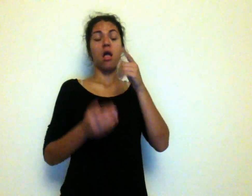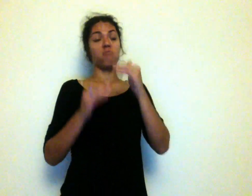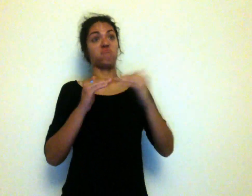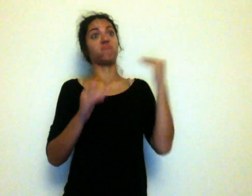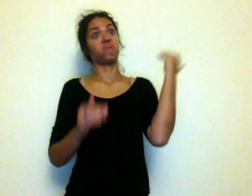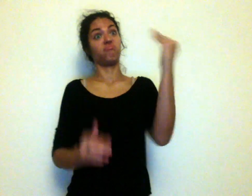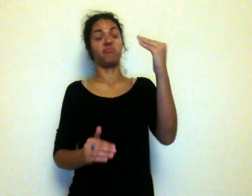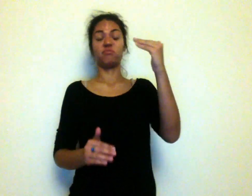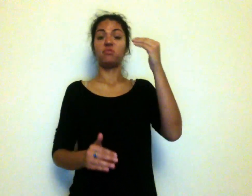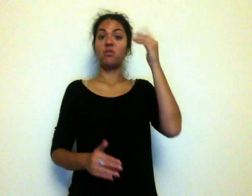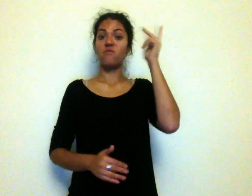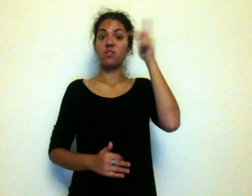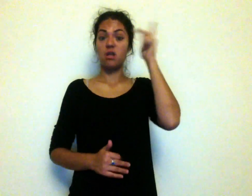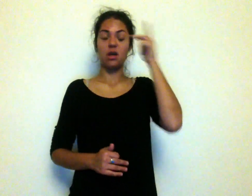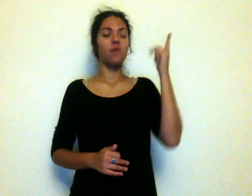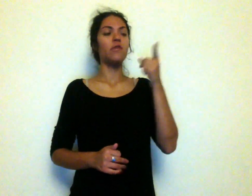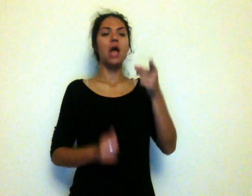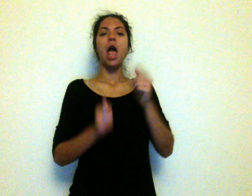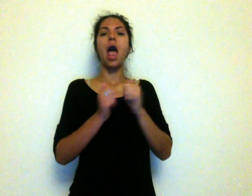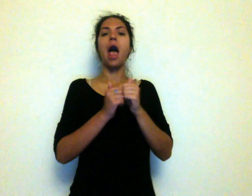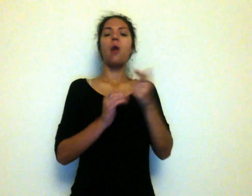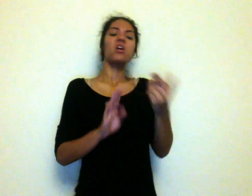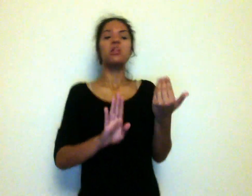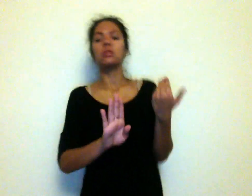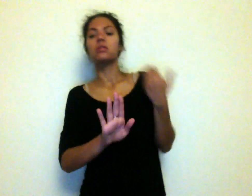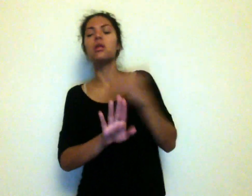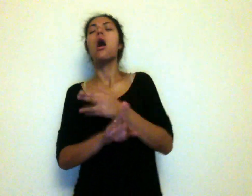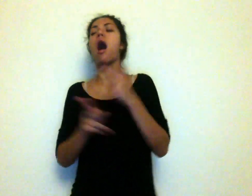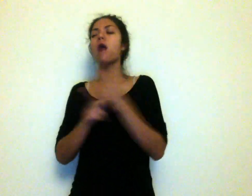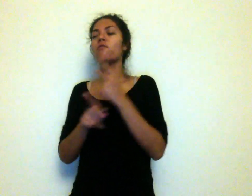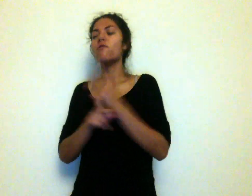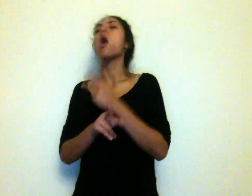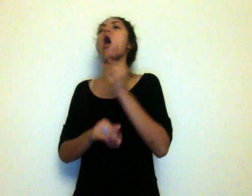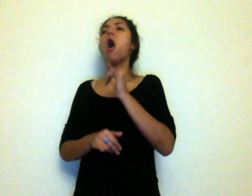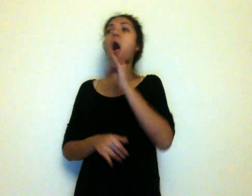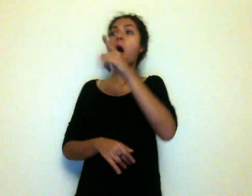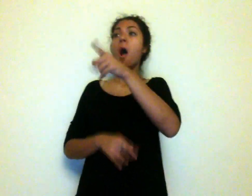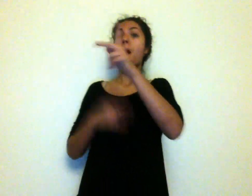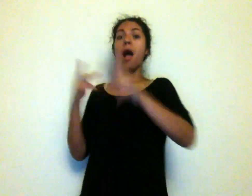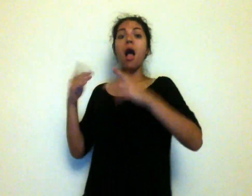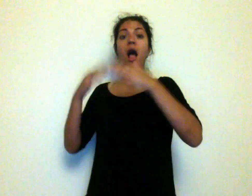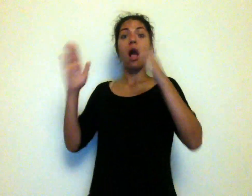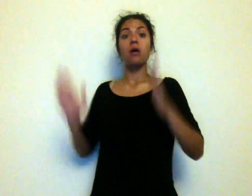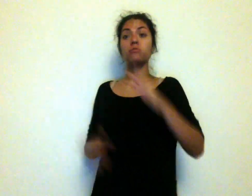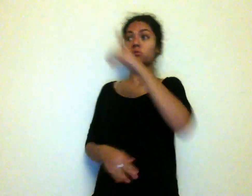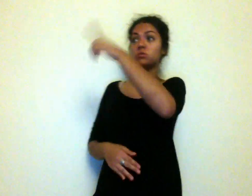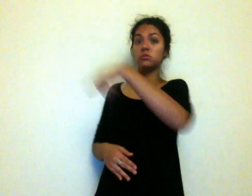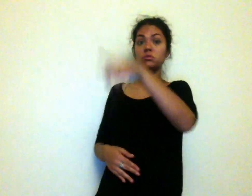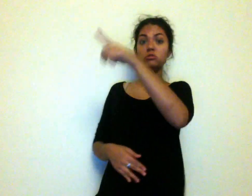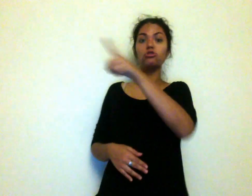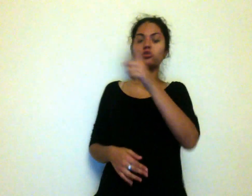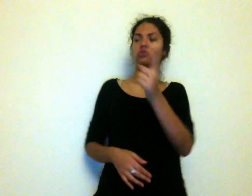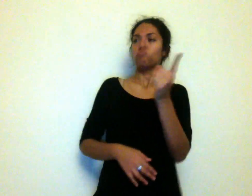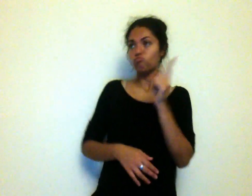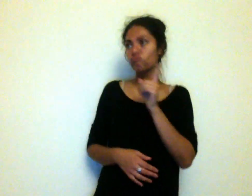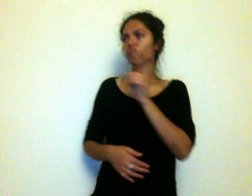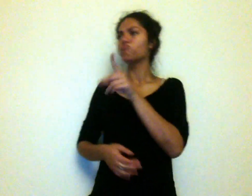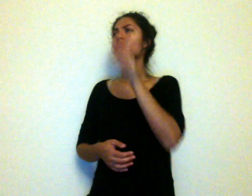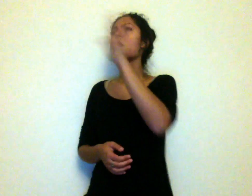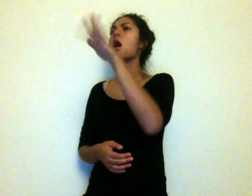of philosophies have to find back doors of escape. And so what he would do is he would go begging, and if you in your home had any